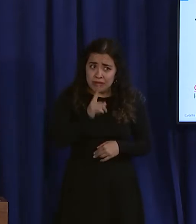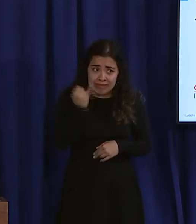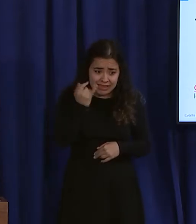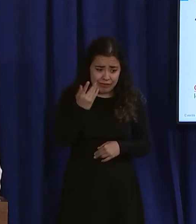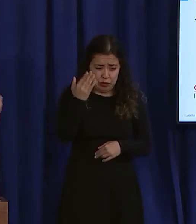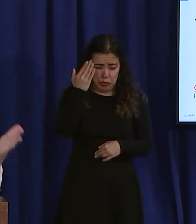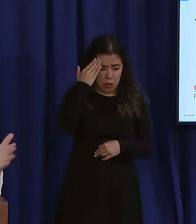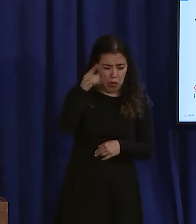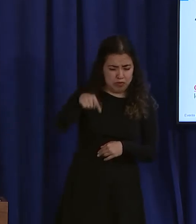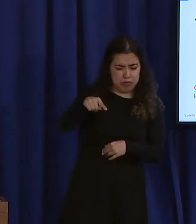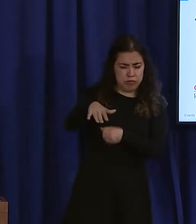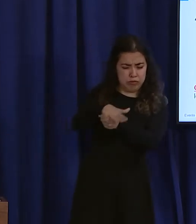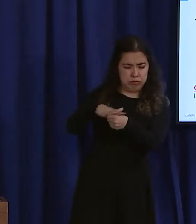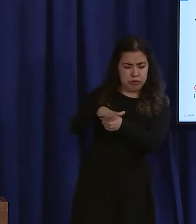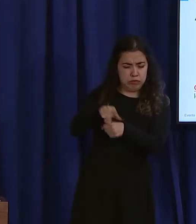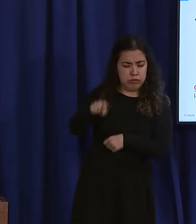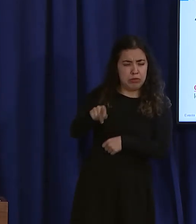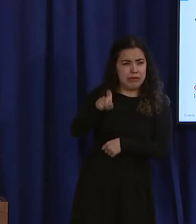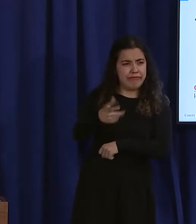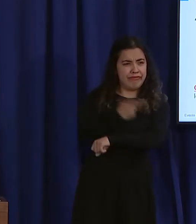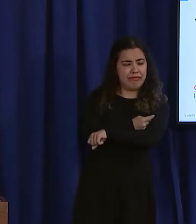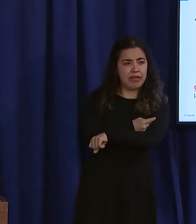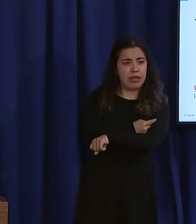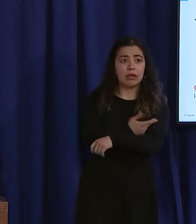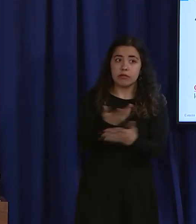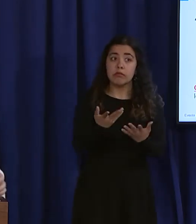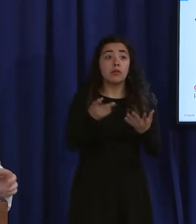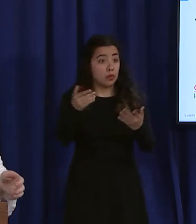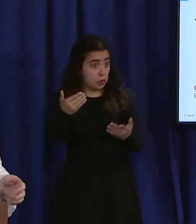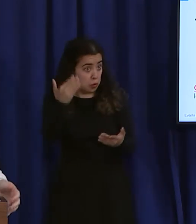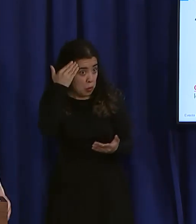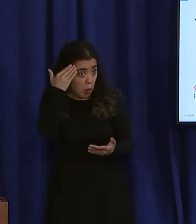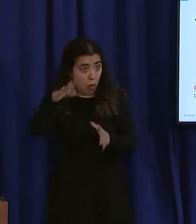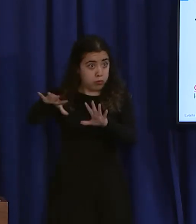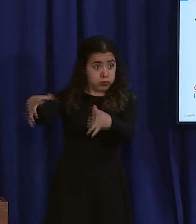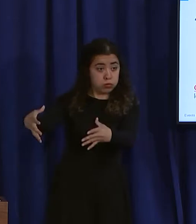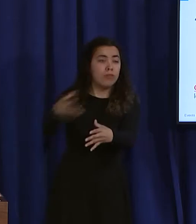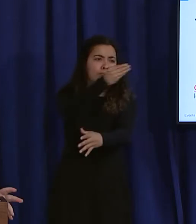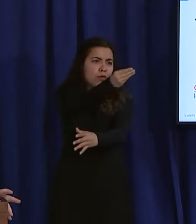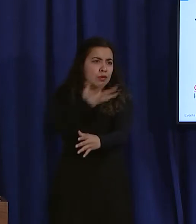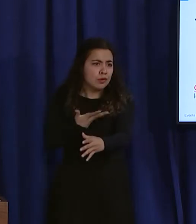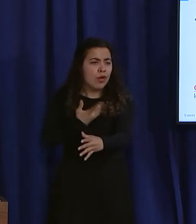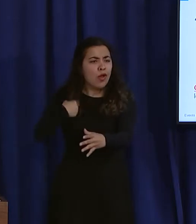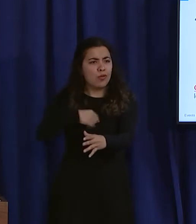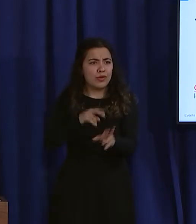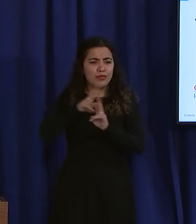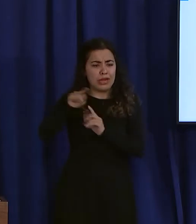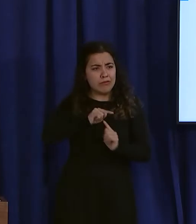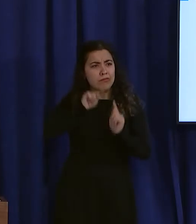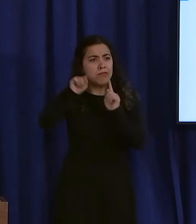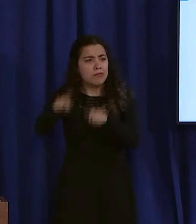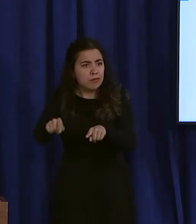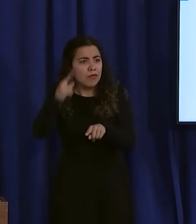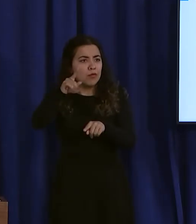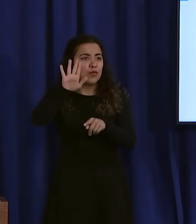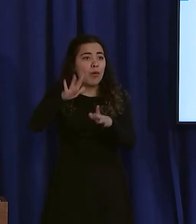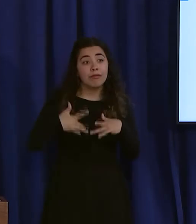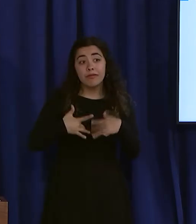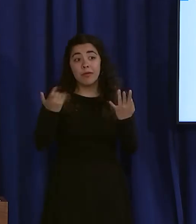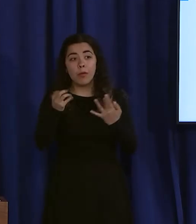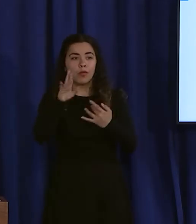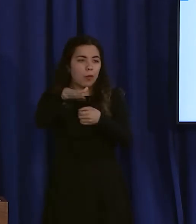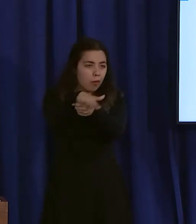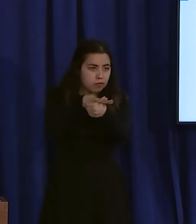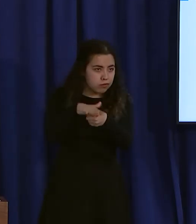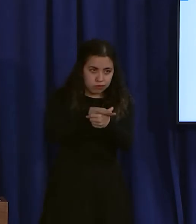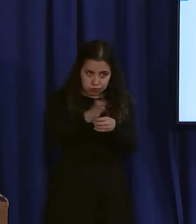group that you've got a list of people who want to get vaccinated, let us know, and we'll work to bring vaccine to your event or your location. Quick update